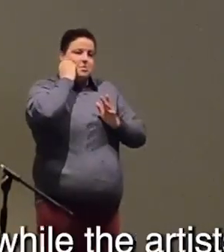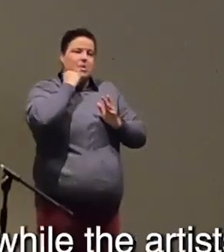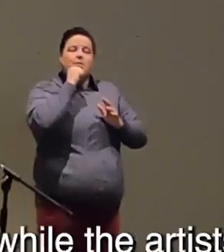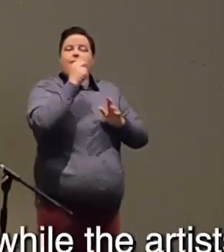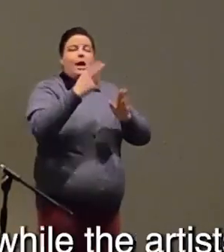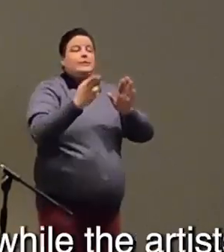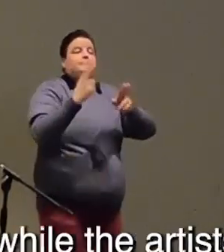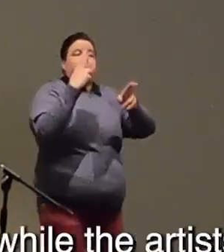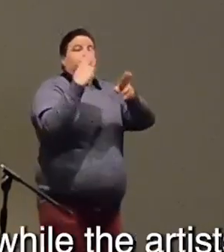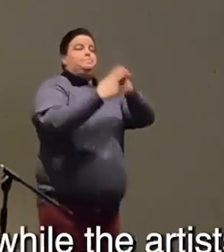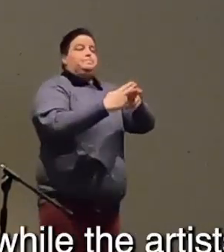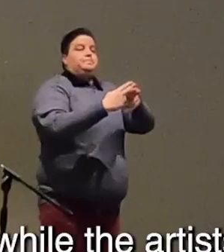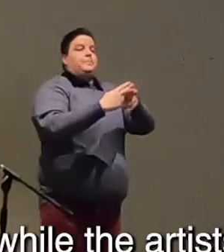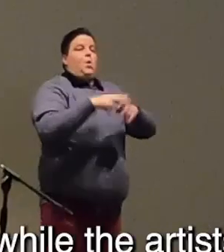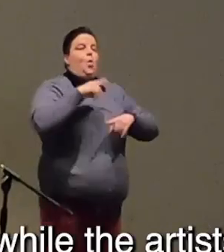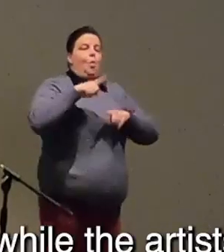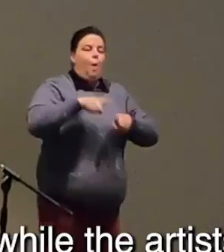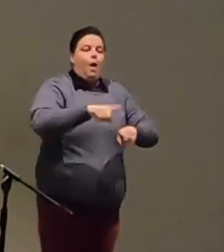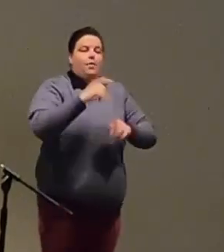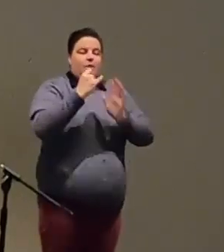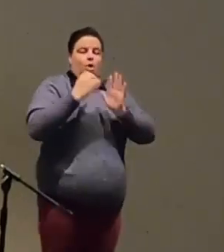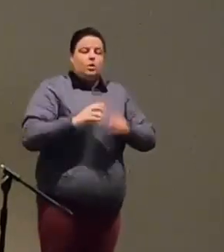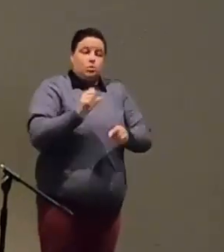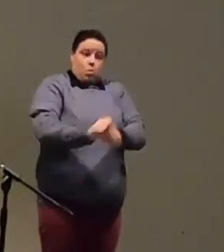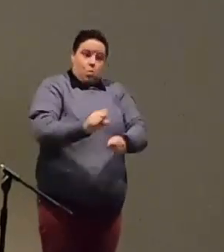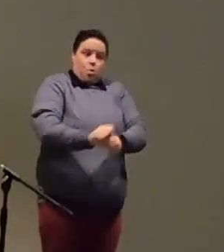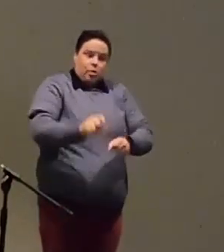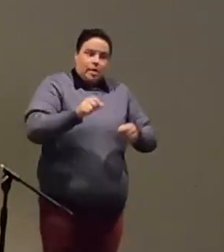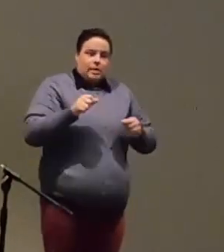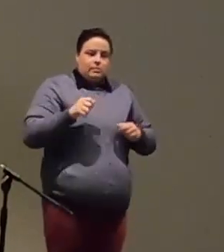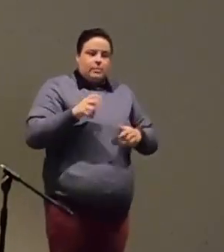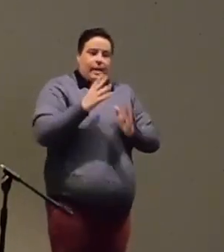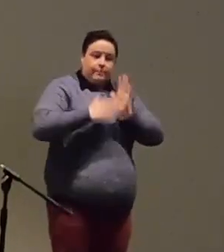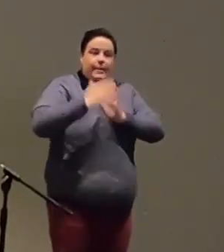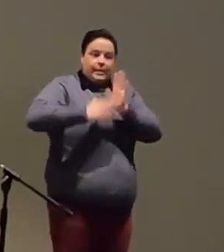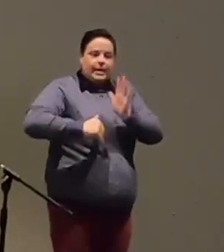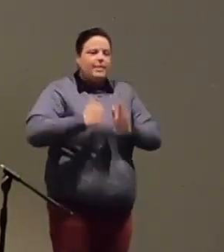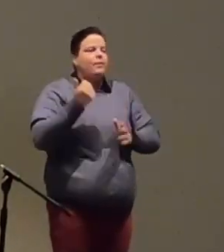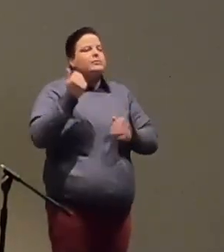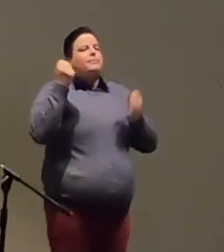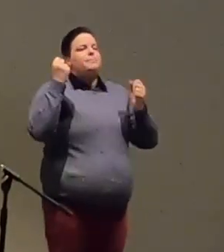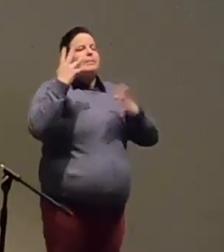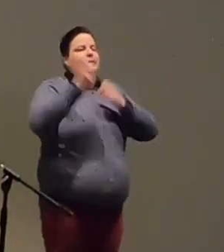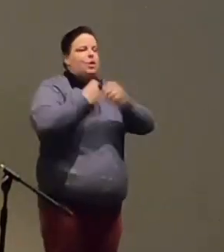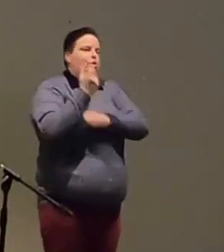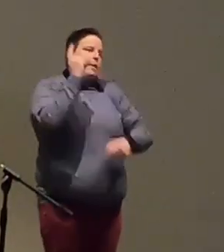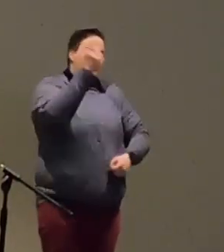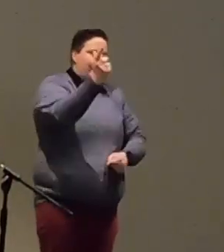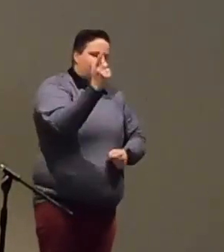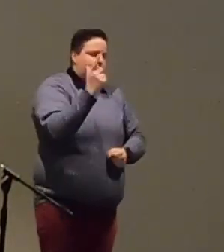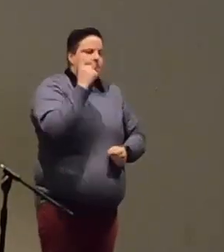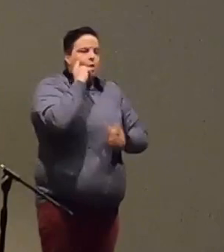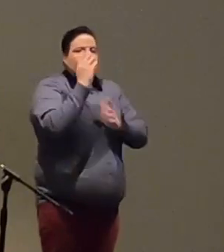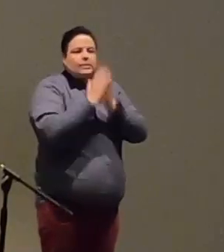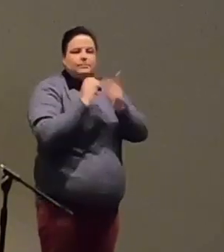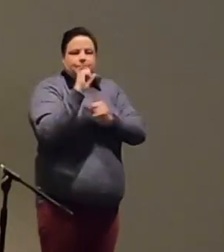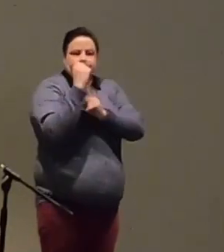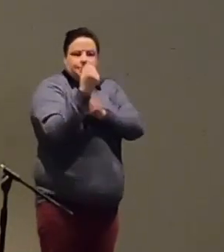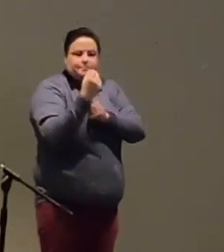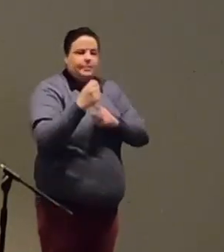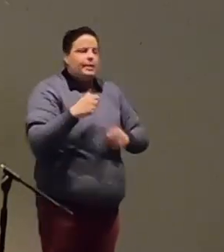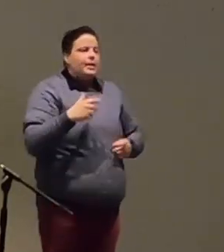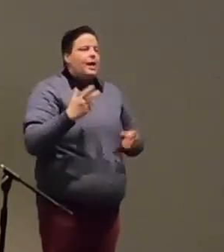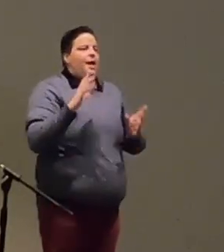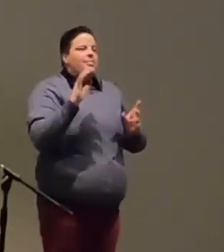name while the artists were actively working in it. It came kind of years after in some cases. So it's